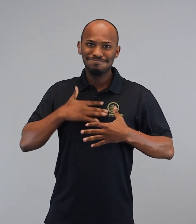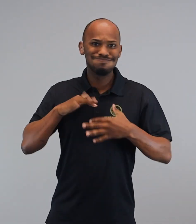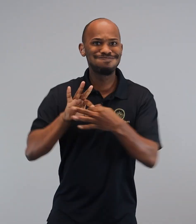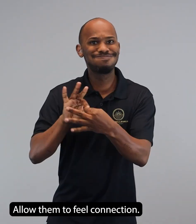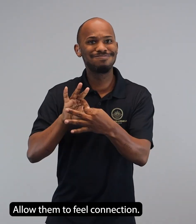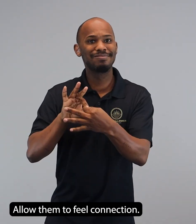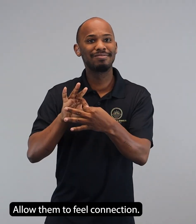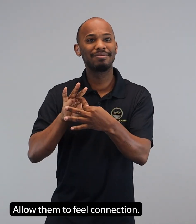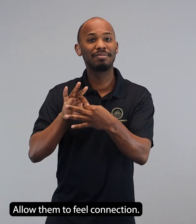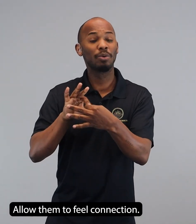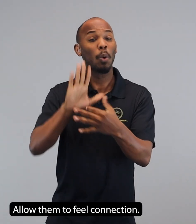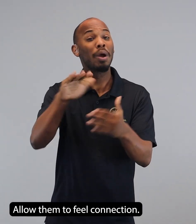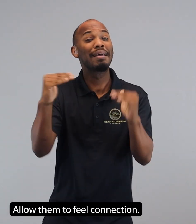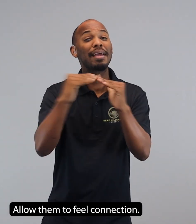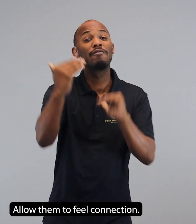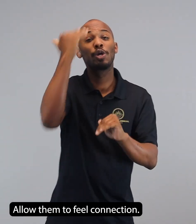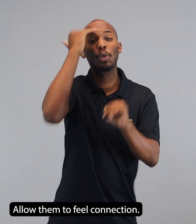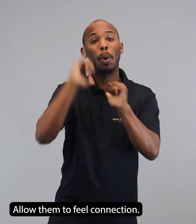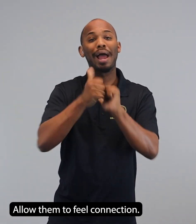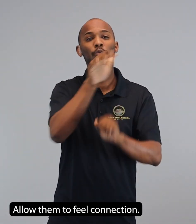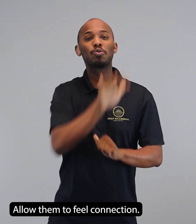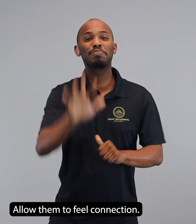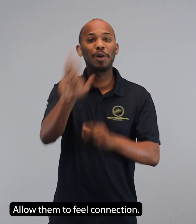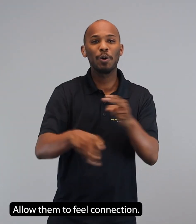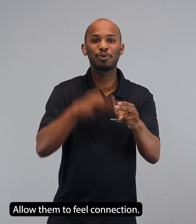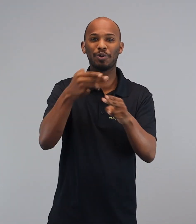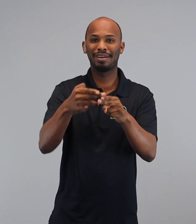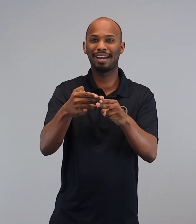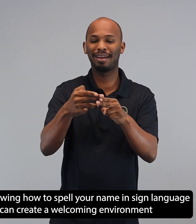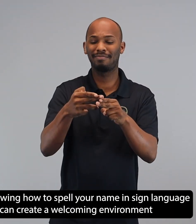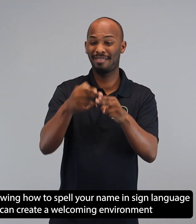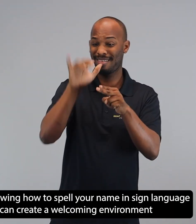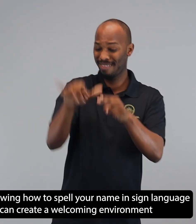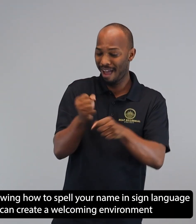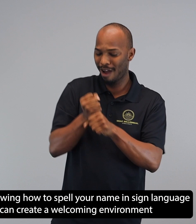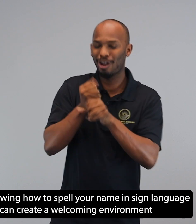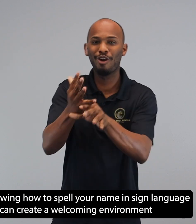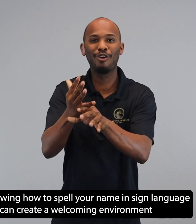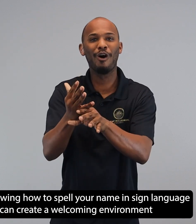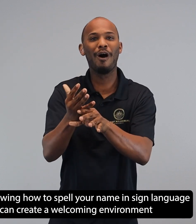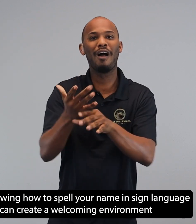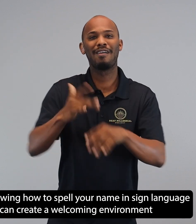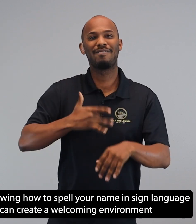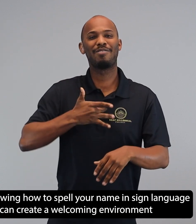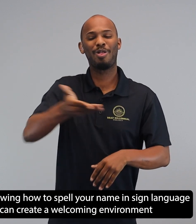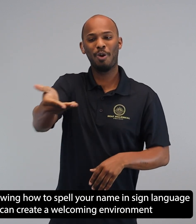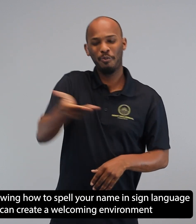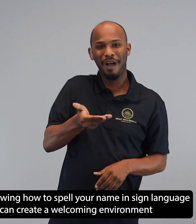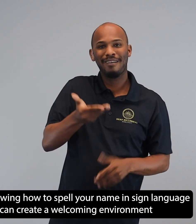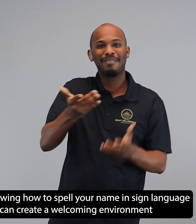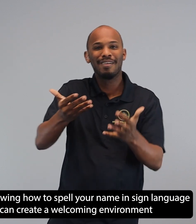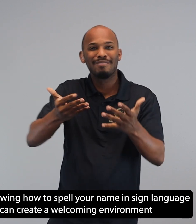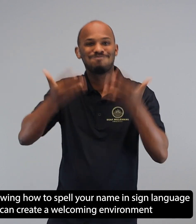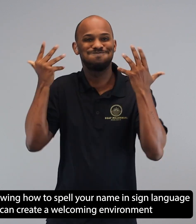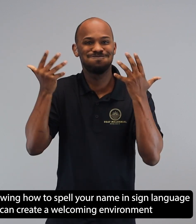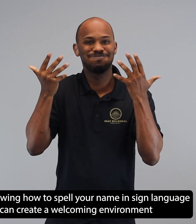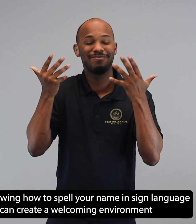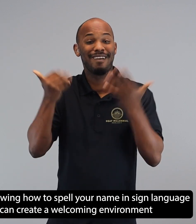It allows them to feel connection. Even knowing how to spell your name can create a welcoming